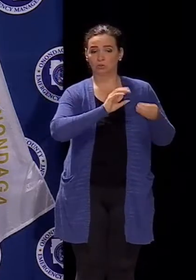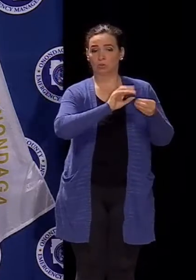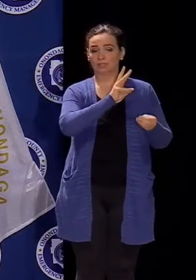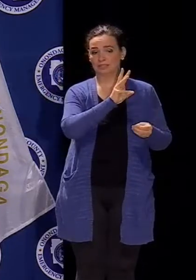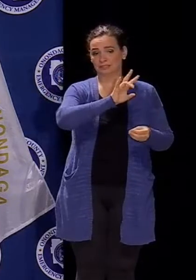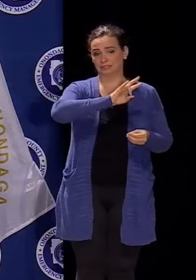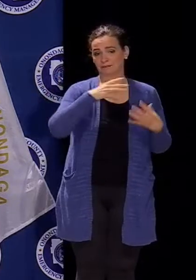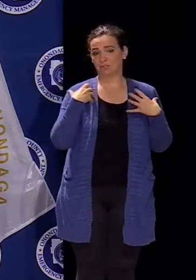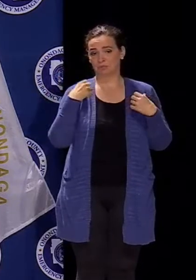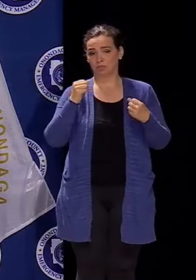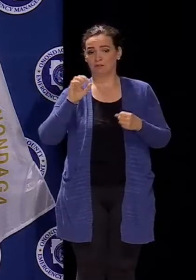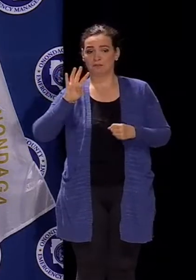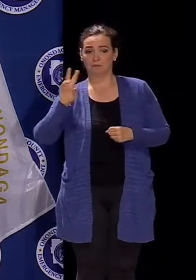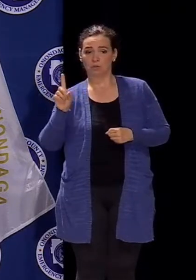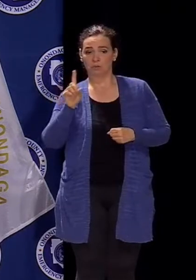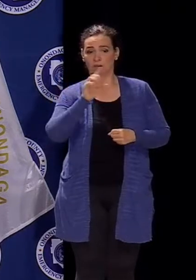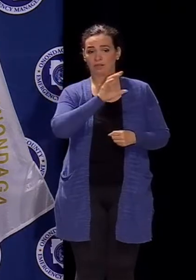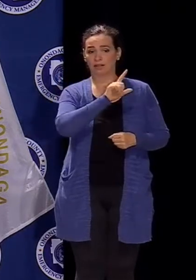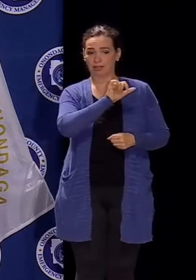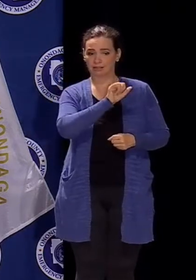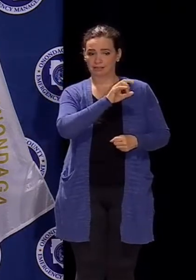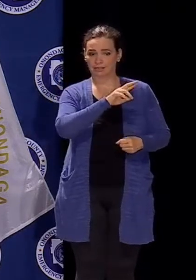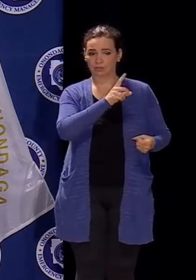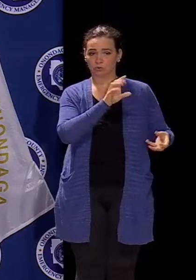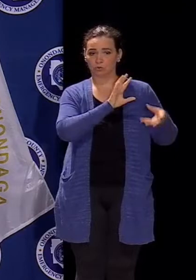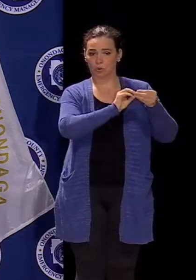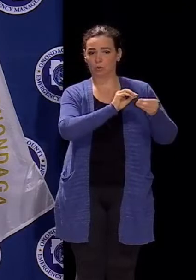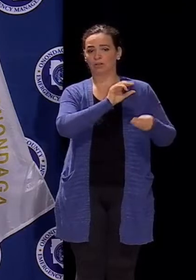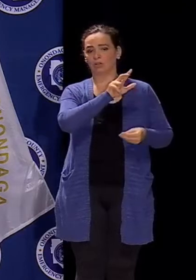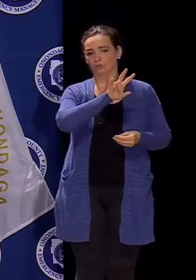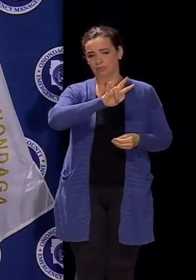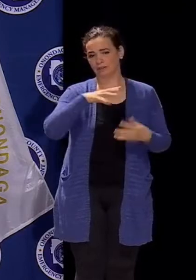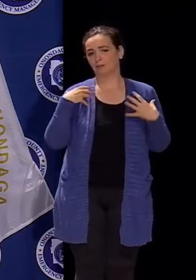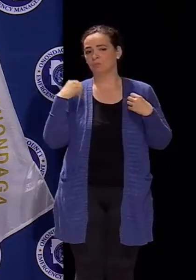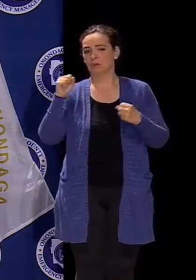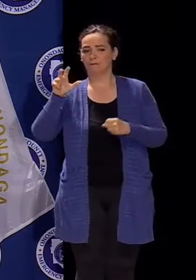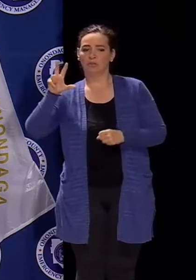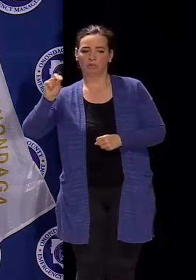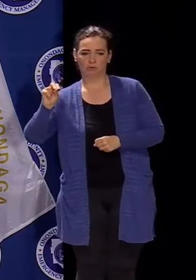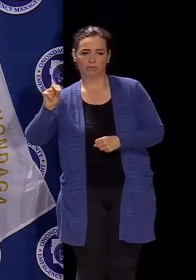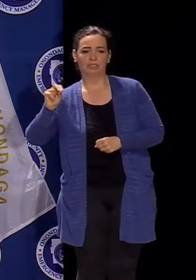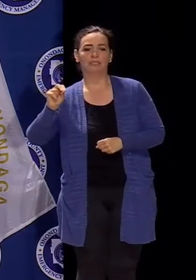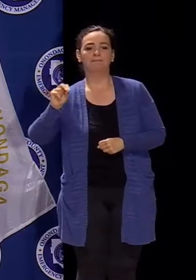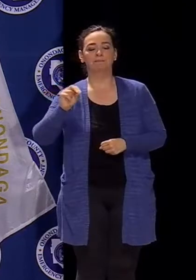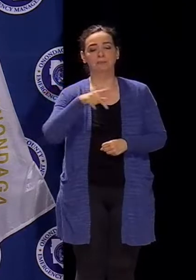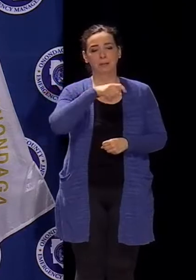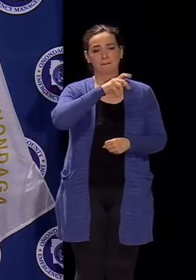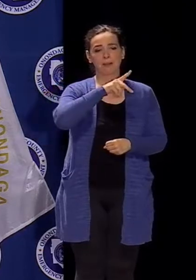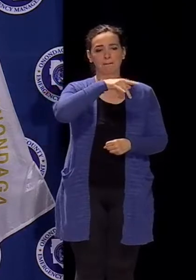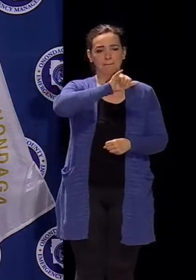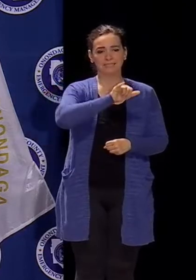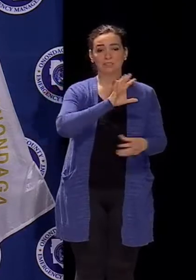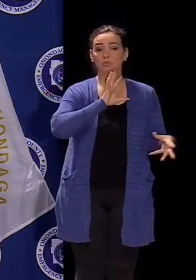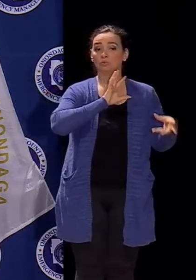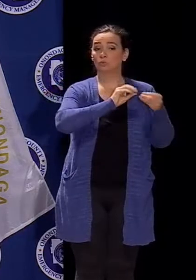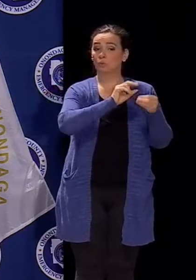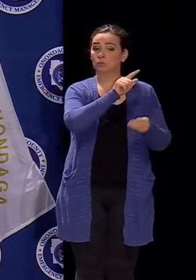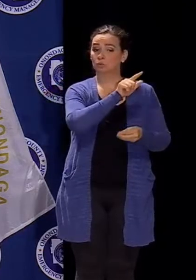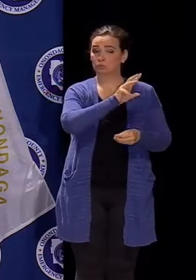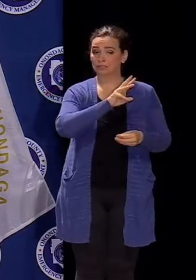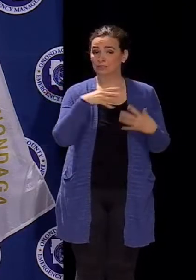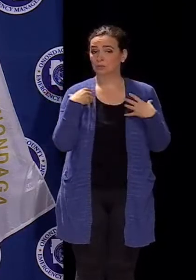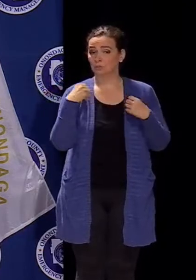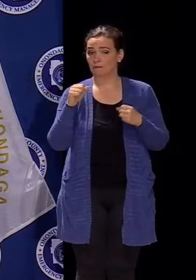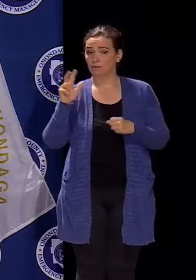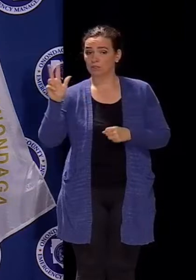67, 41 recoveries. Lysander, 37, with 30 recoveries. Pompey, 26 with